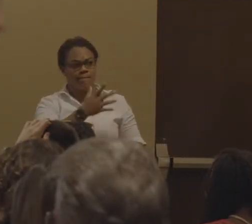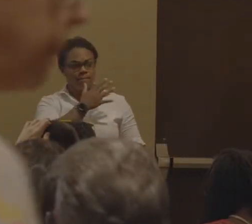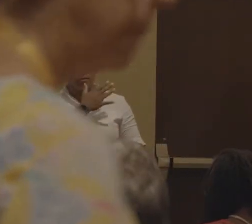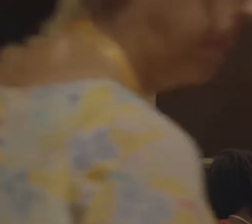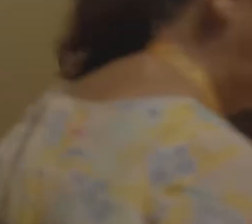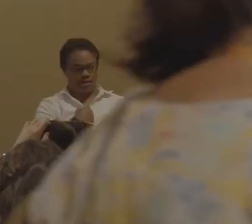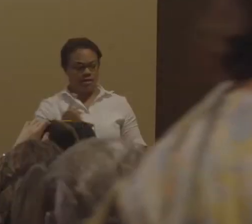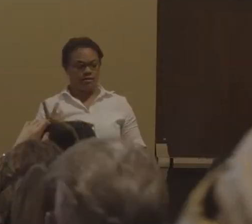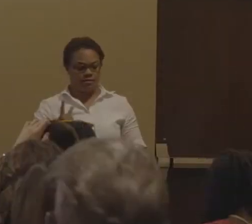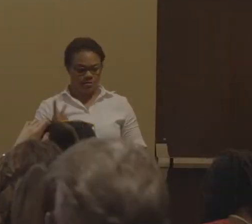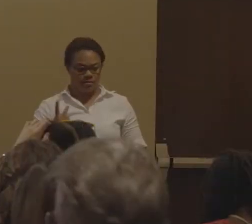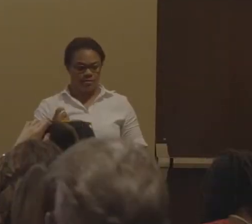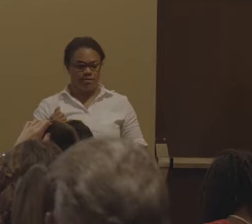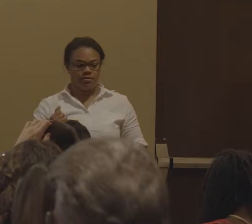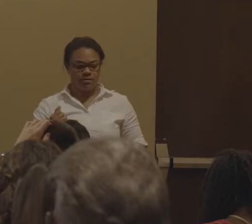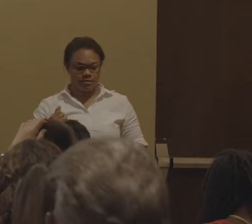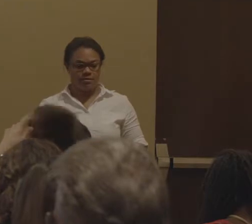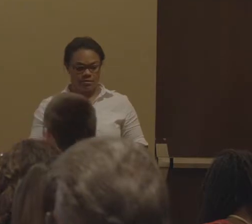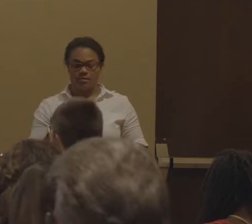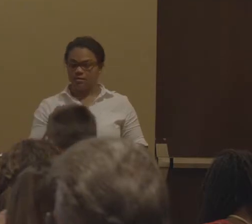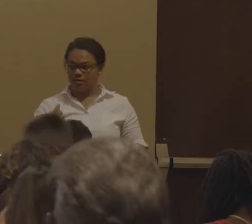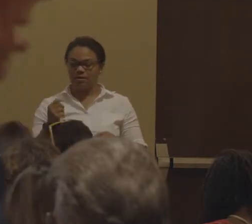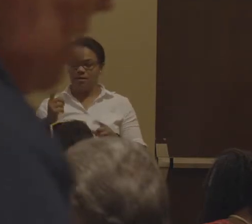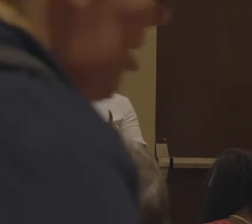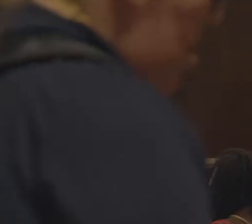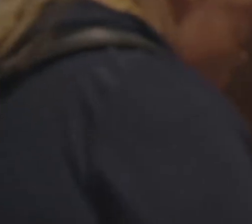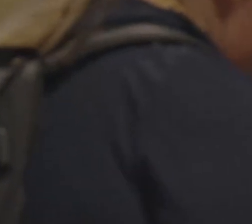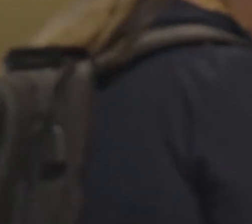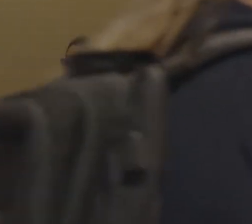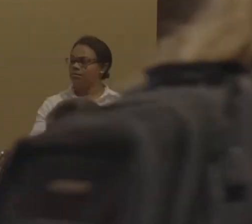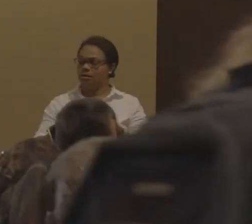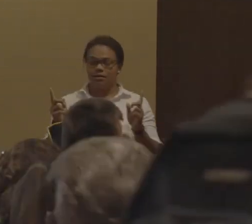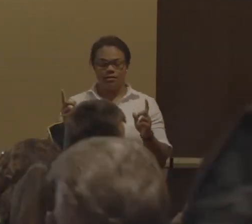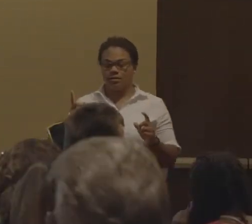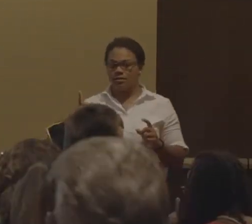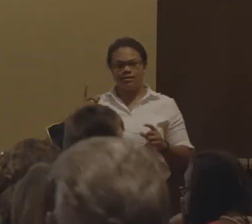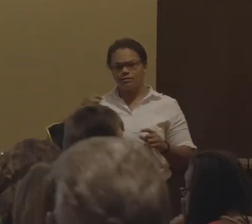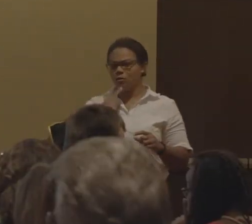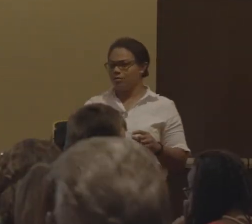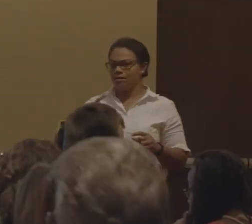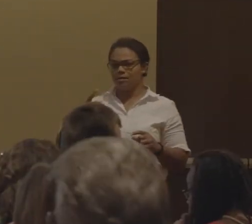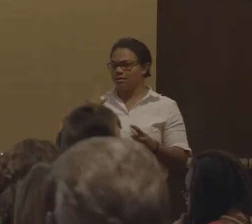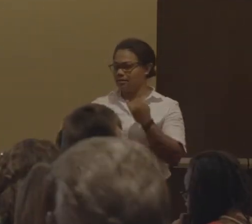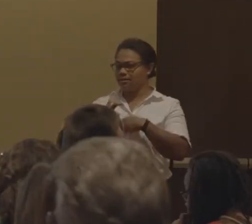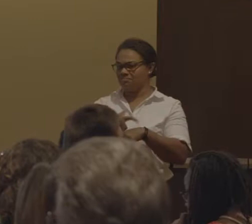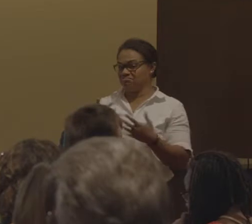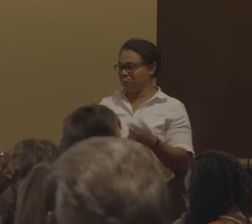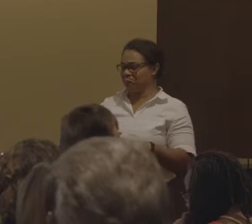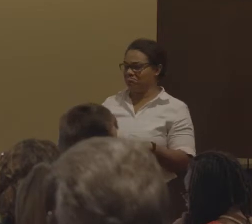and I want to go to see the VR, and then I did too, but the Burgers told me last time